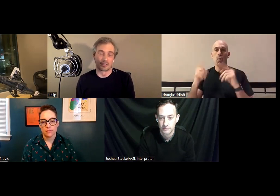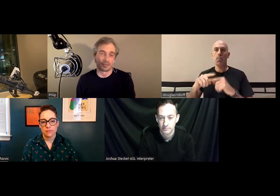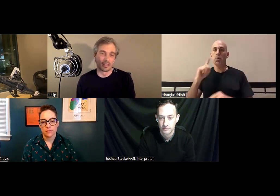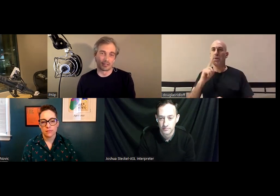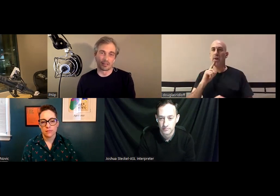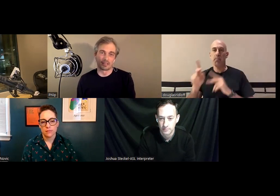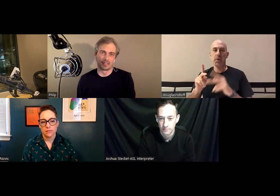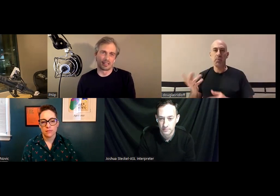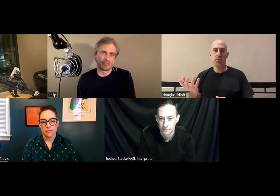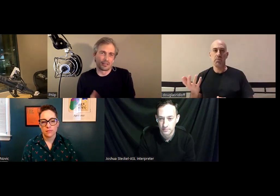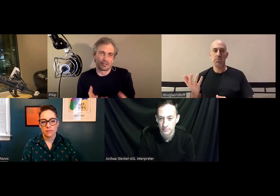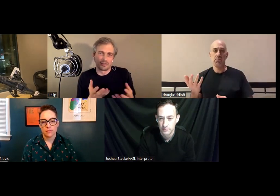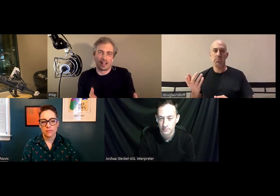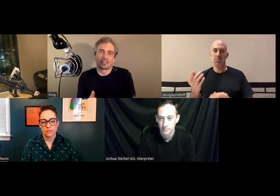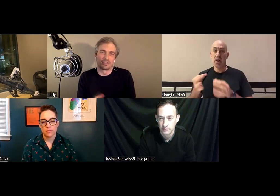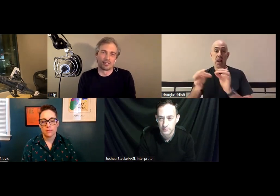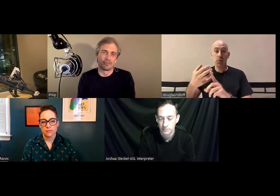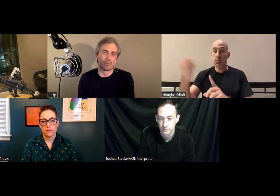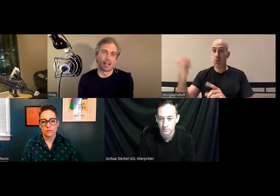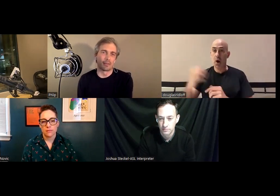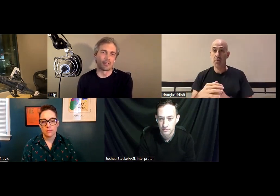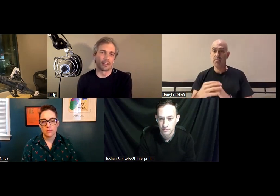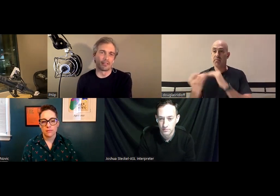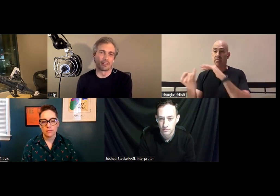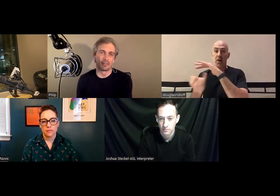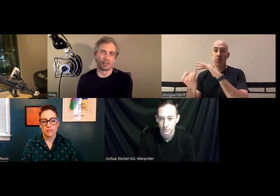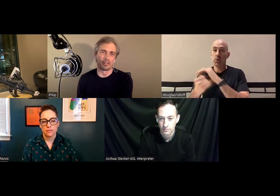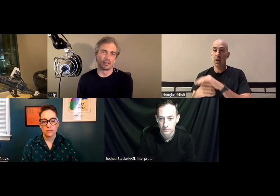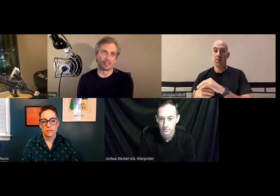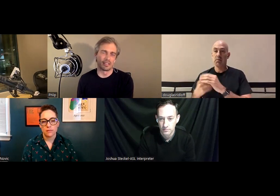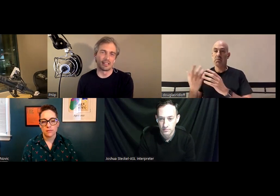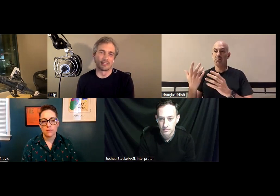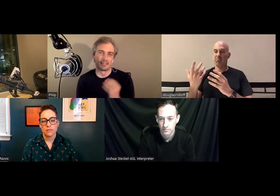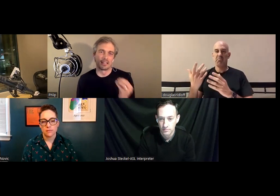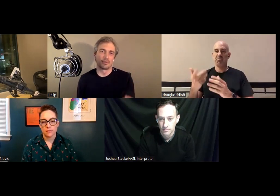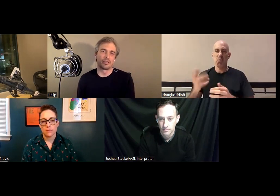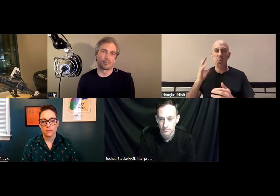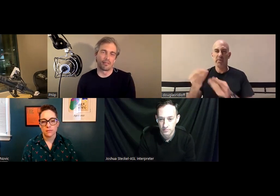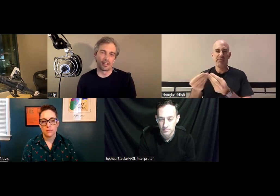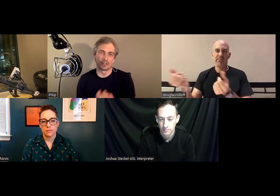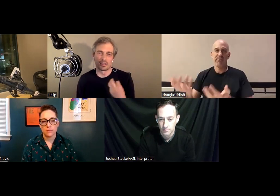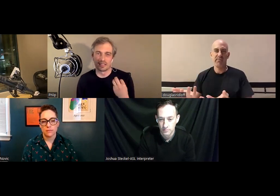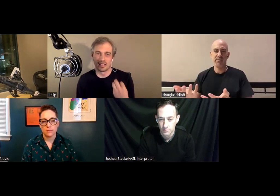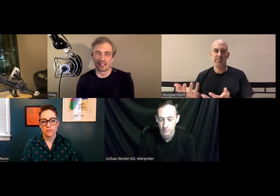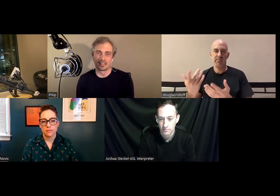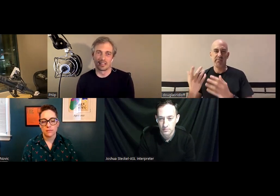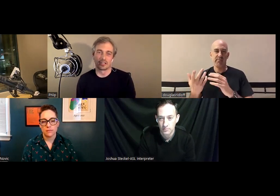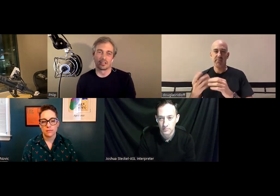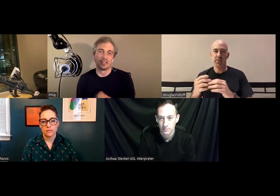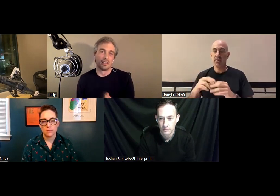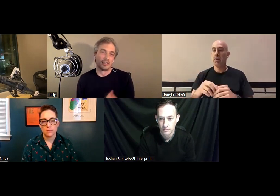ASL, sign language. Without American Sign Language, you have to ask yourself what would happen to the deaf community. You see language deprivation, we